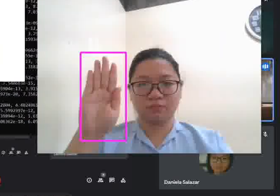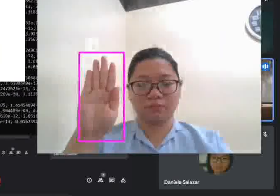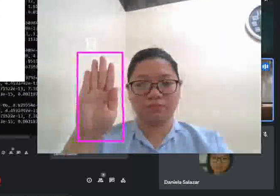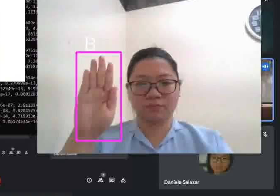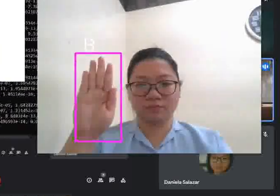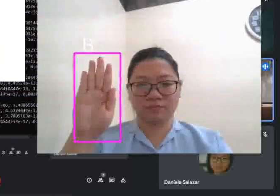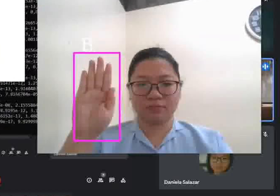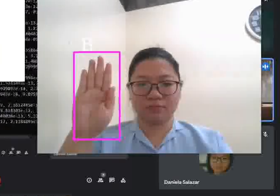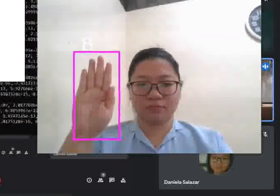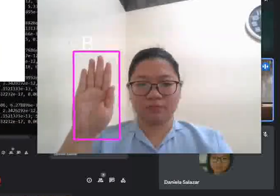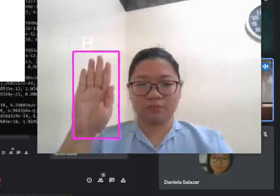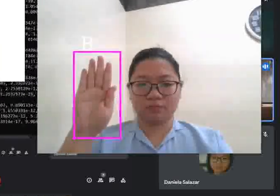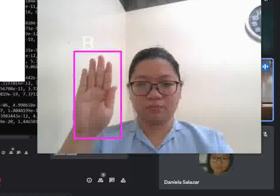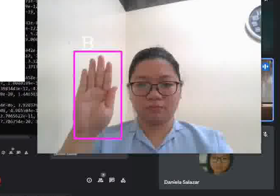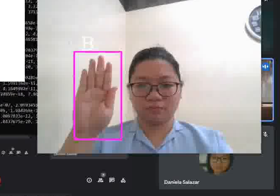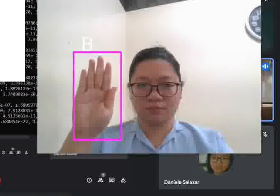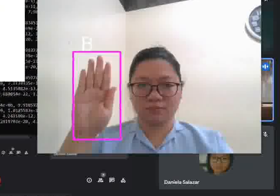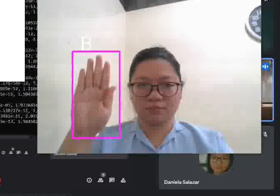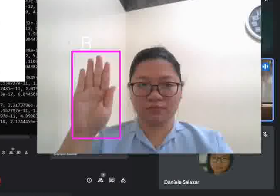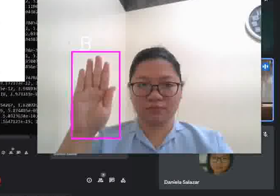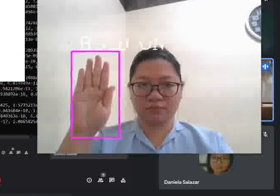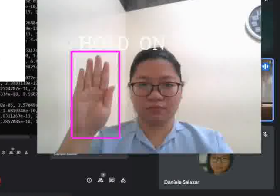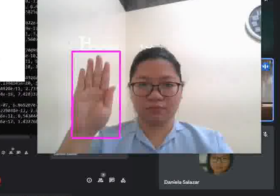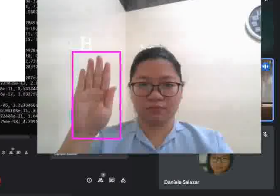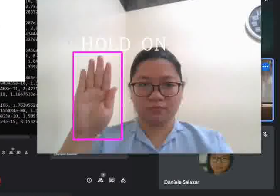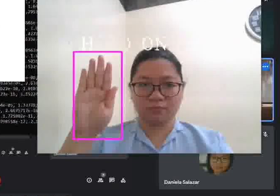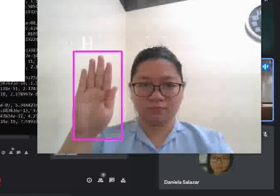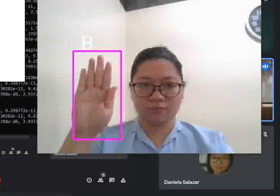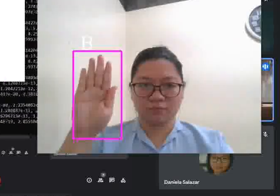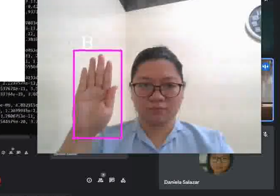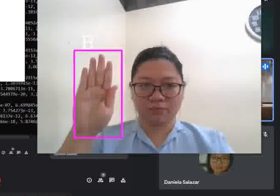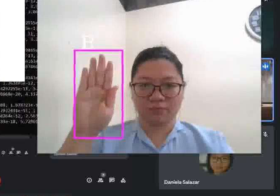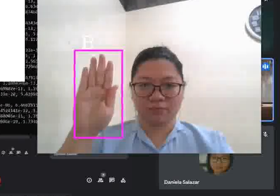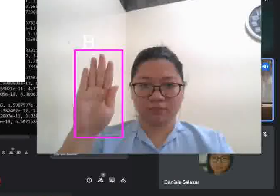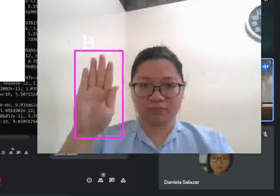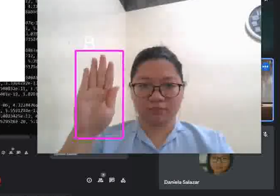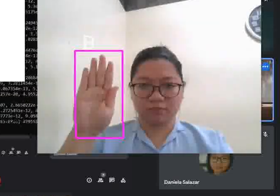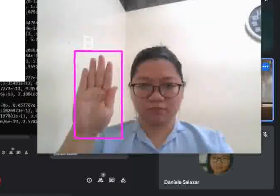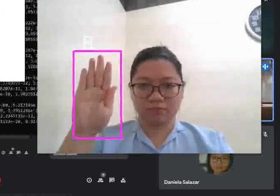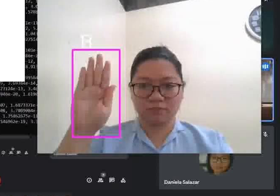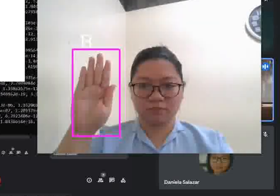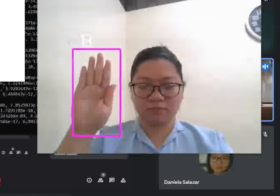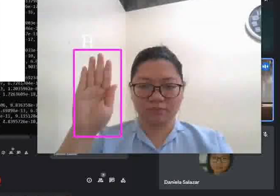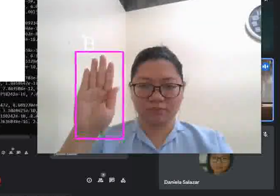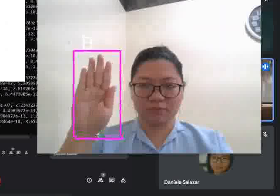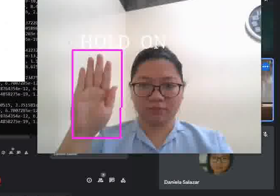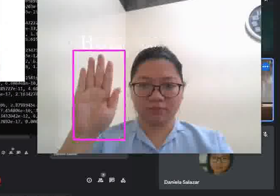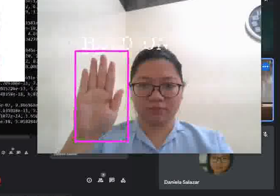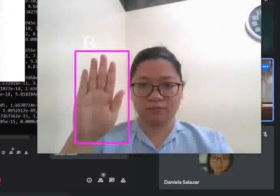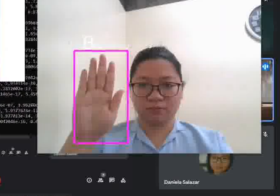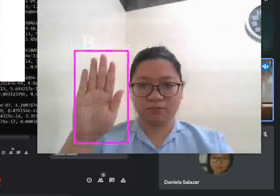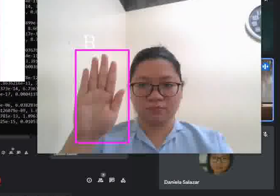The user can now use the sign language recognition system and can interact to their